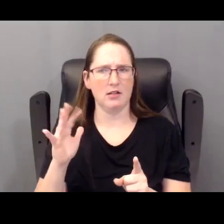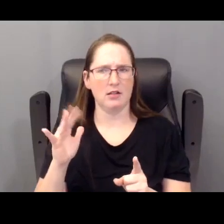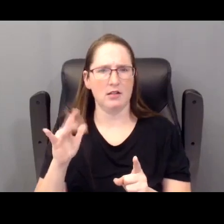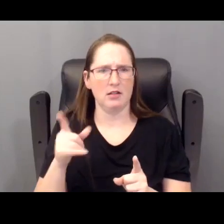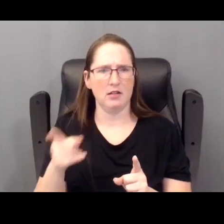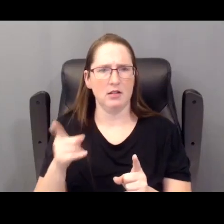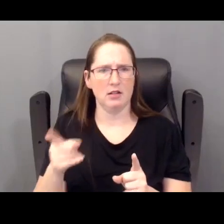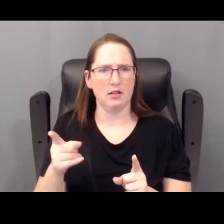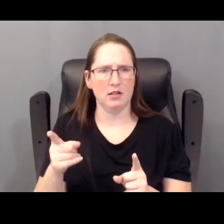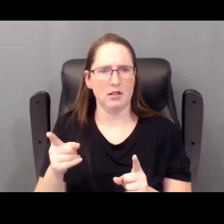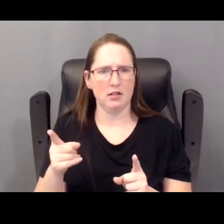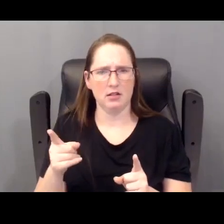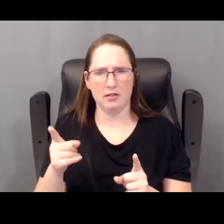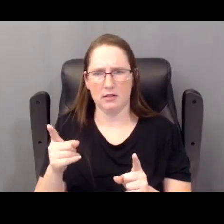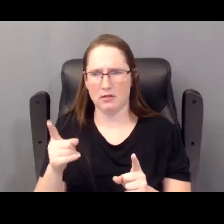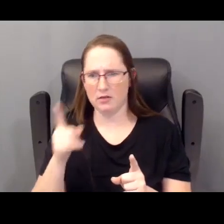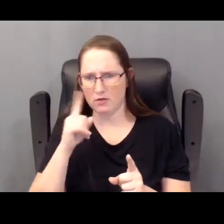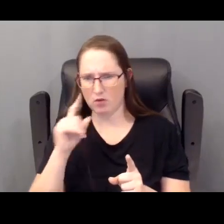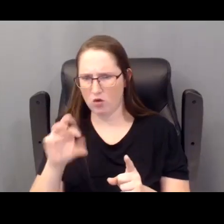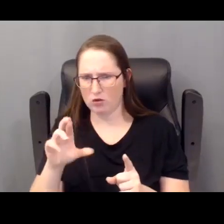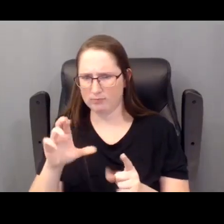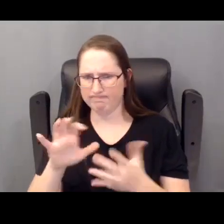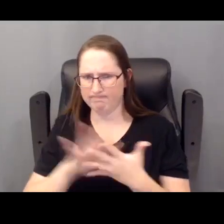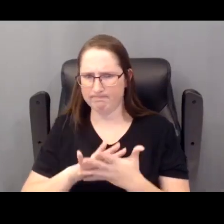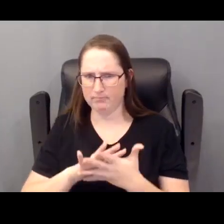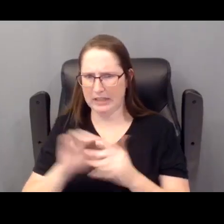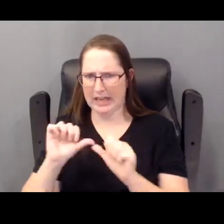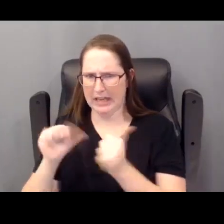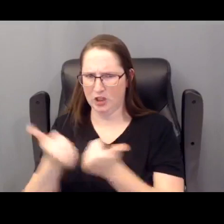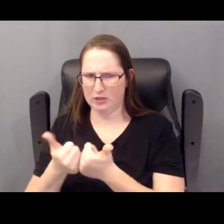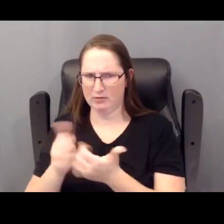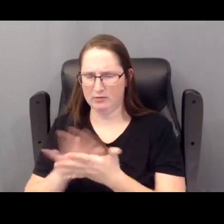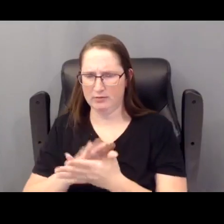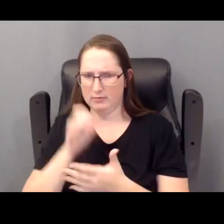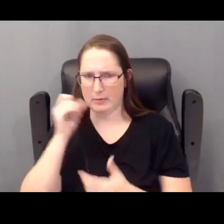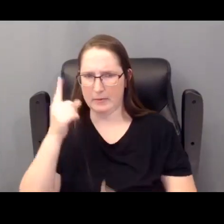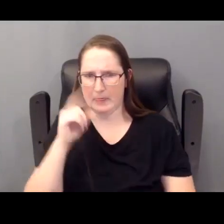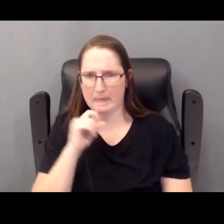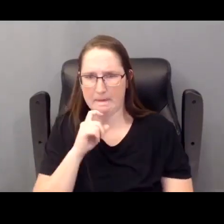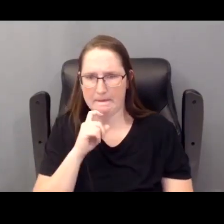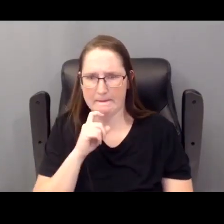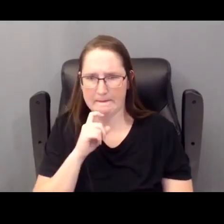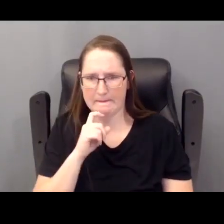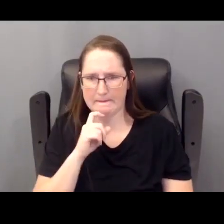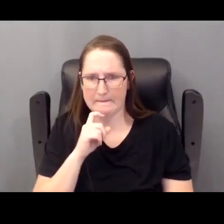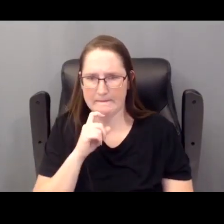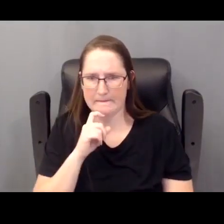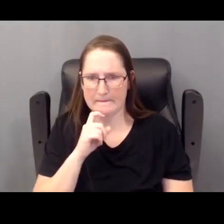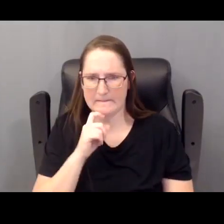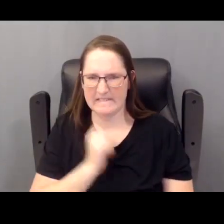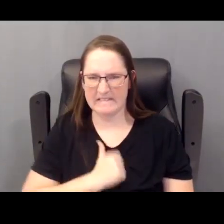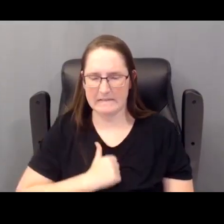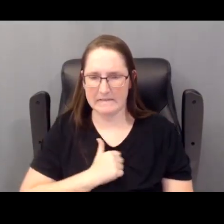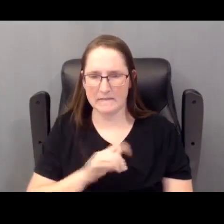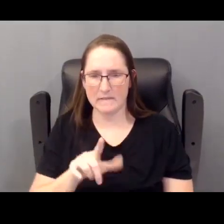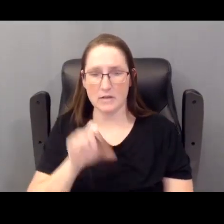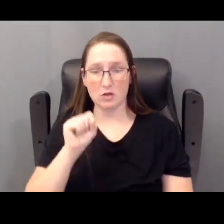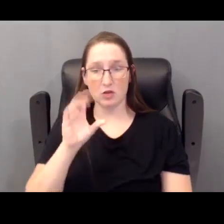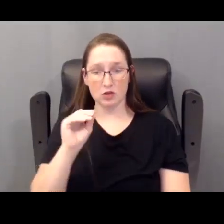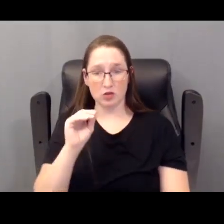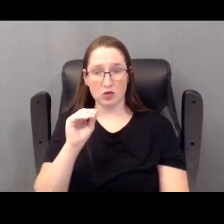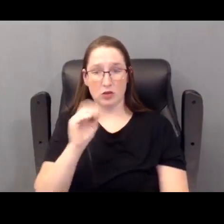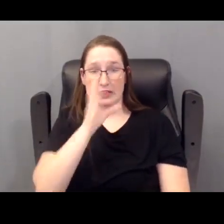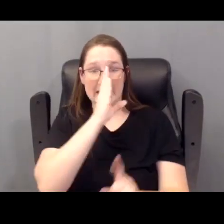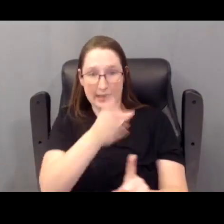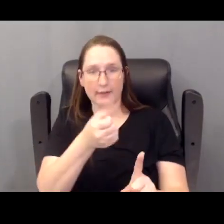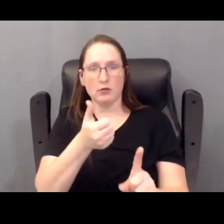an agency? Well, it's a great for question. Services. So by going self-direct,